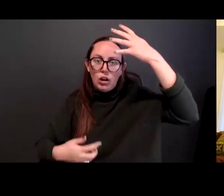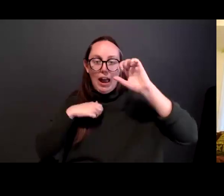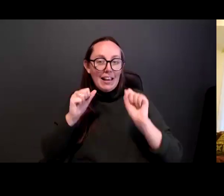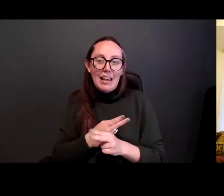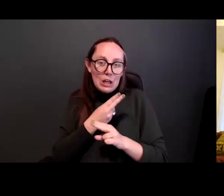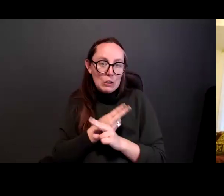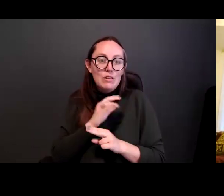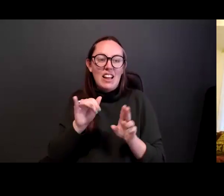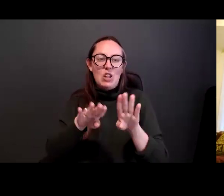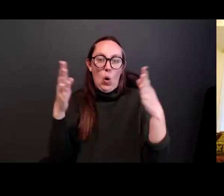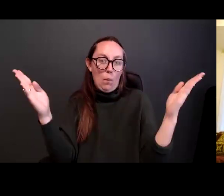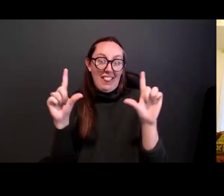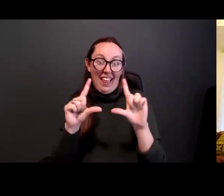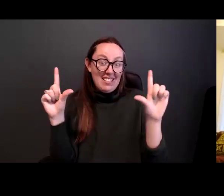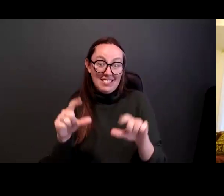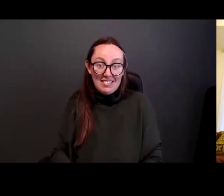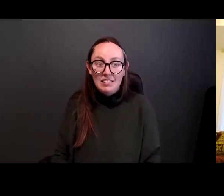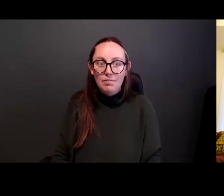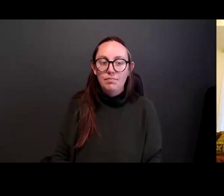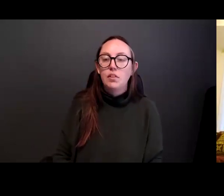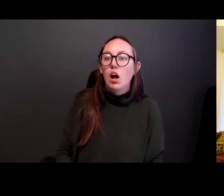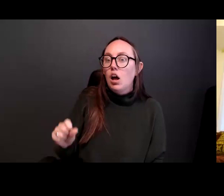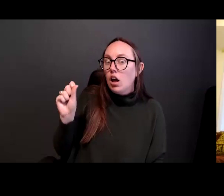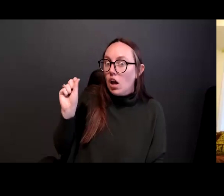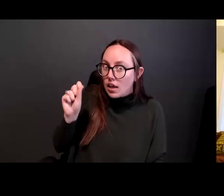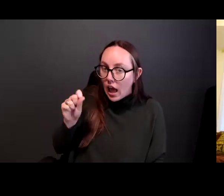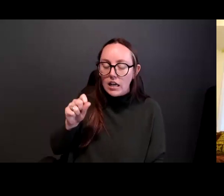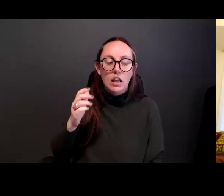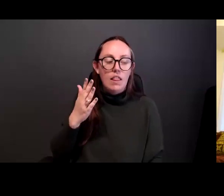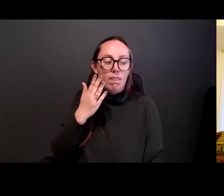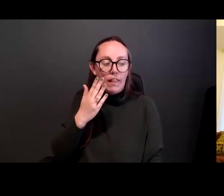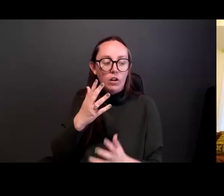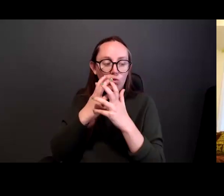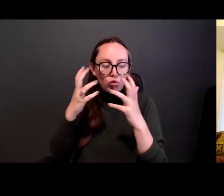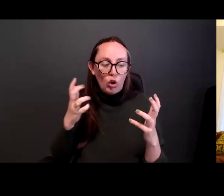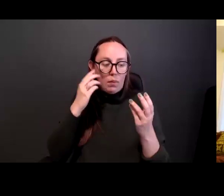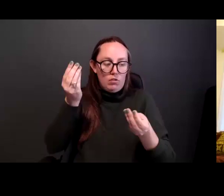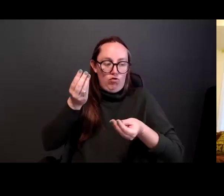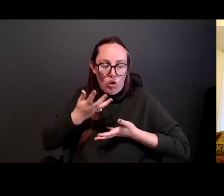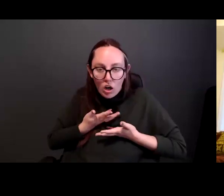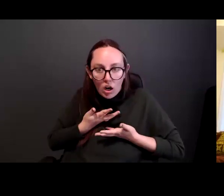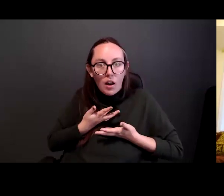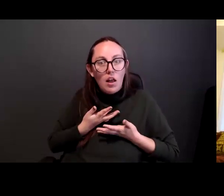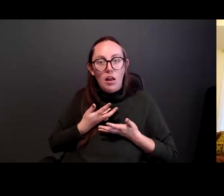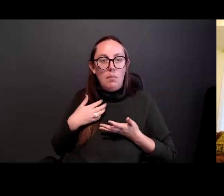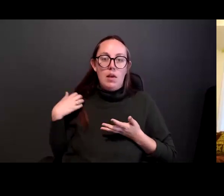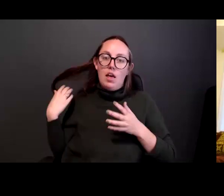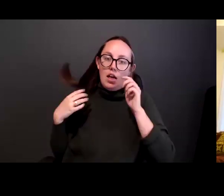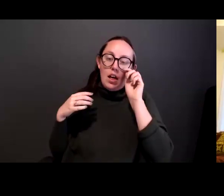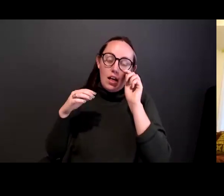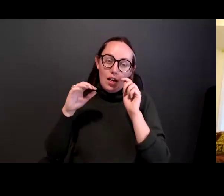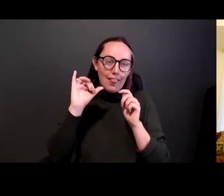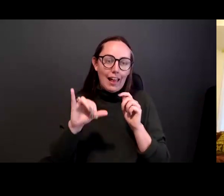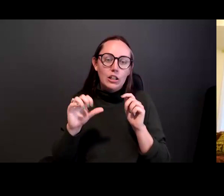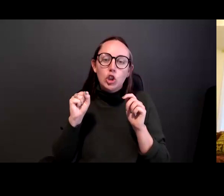so complicated and hard to figure out, right? And things change, like you just said. There's a rebrand to